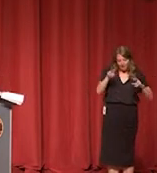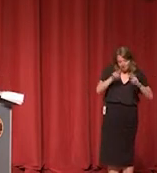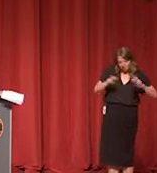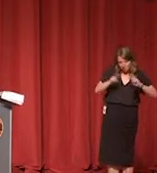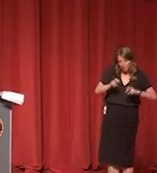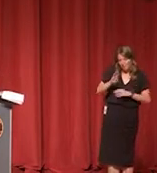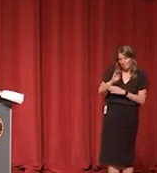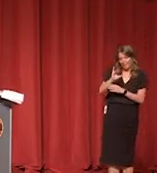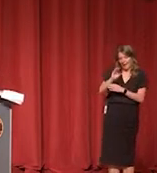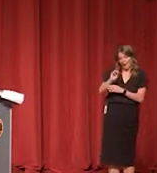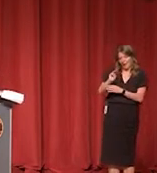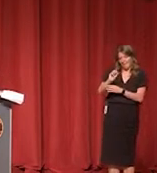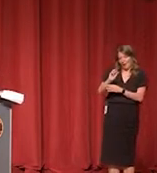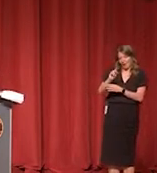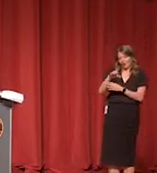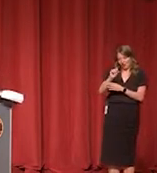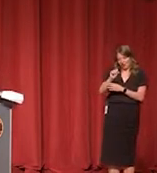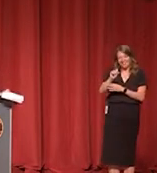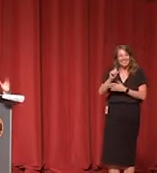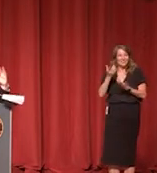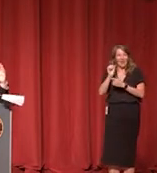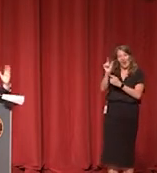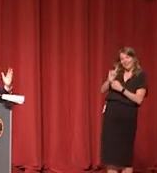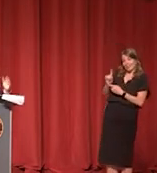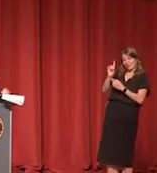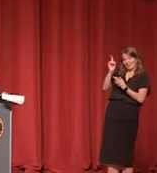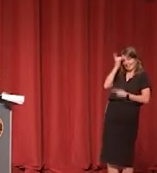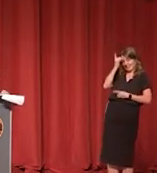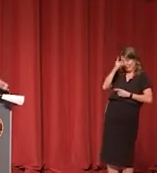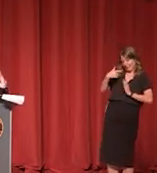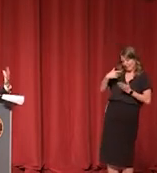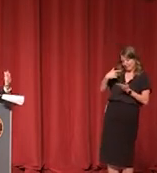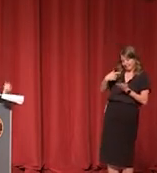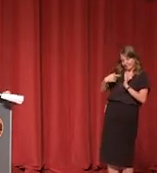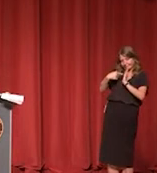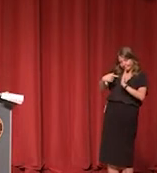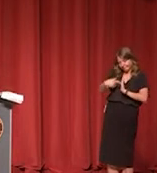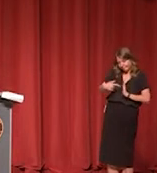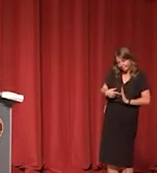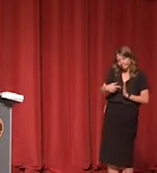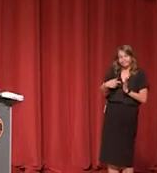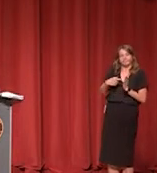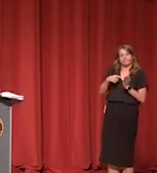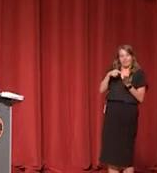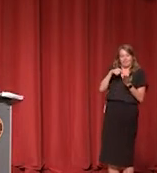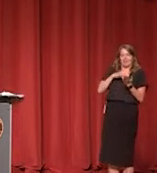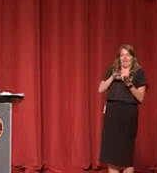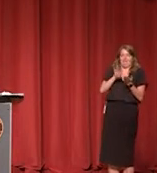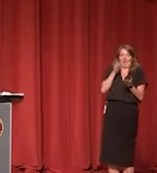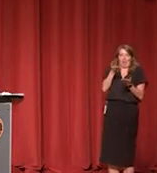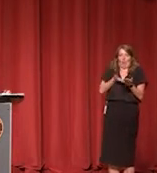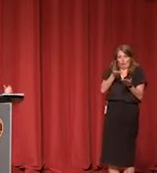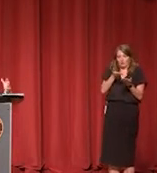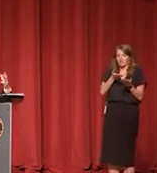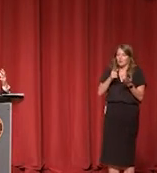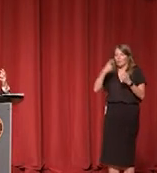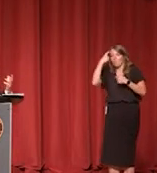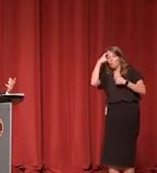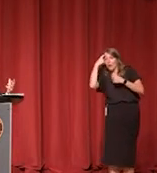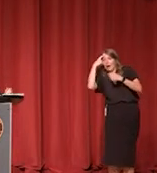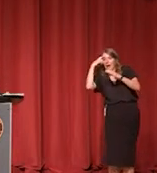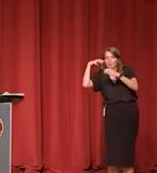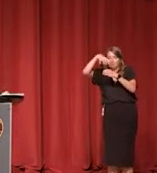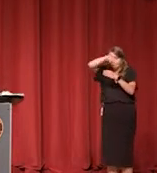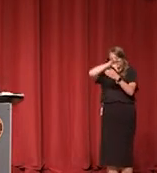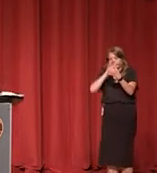markers of the disease. When someone has no symptoms, they do all kinds of MRI scans, PET brain scans. They collect CSF and analyze the